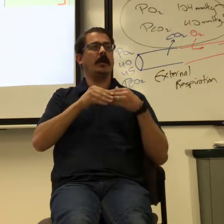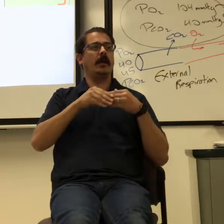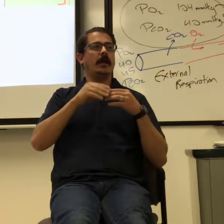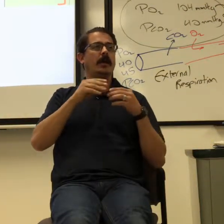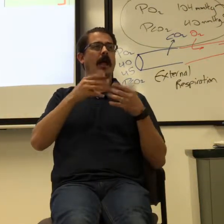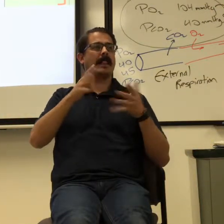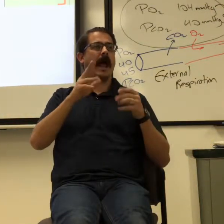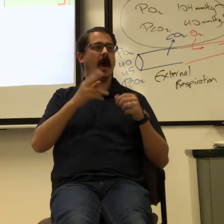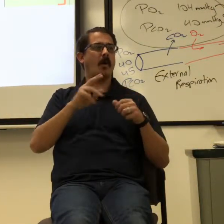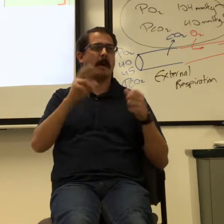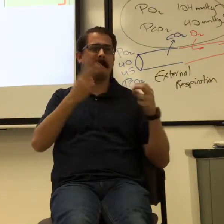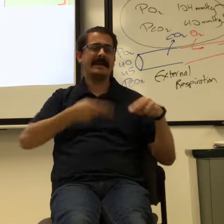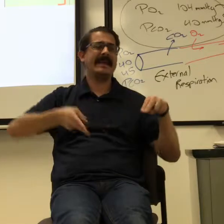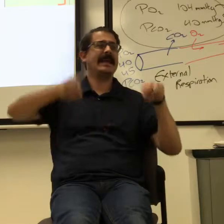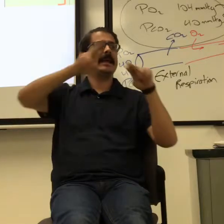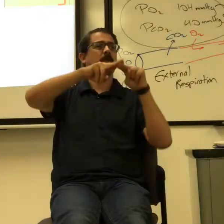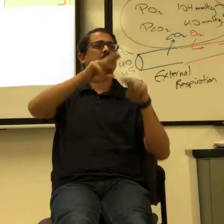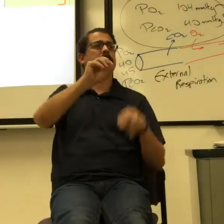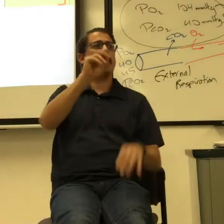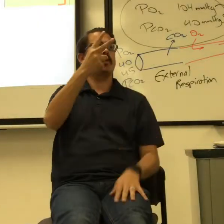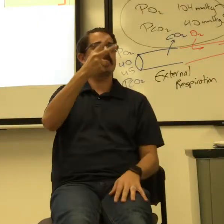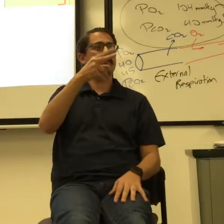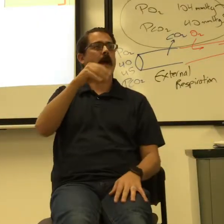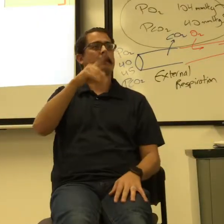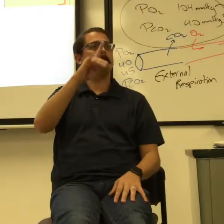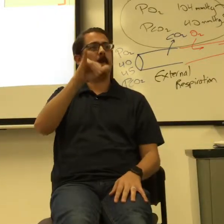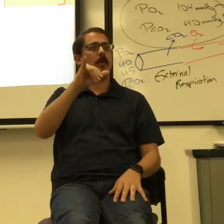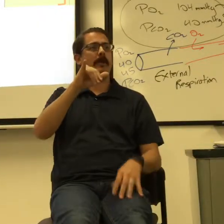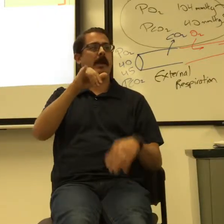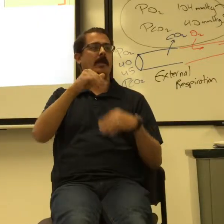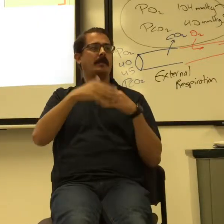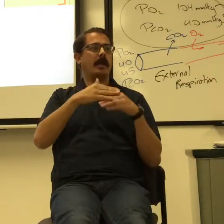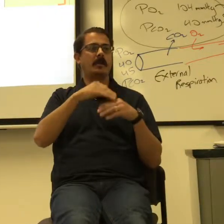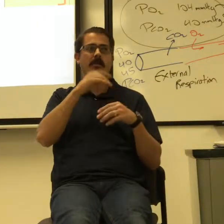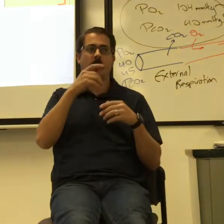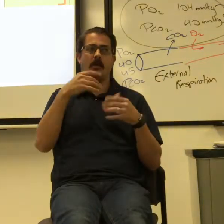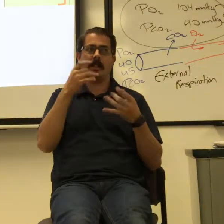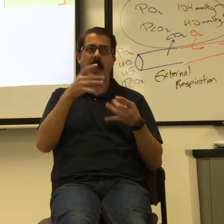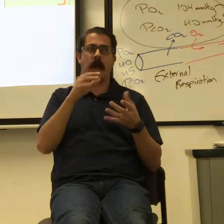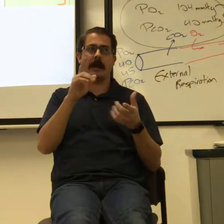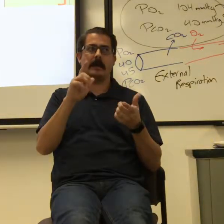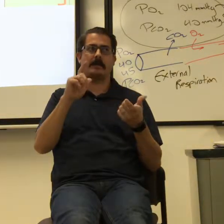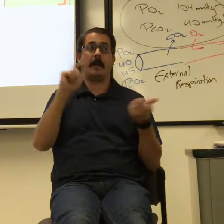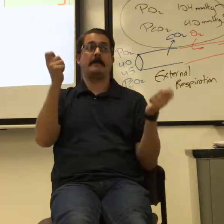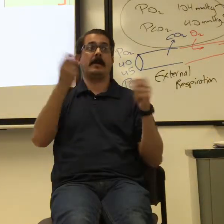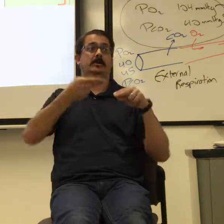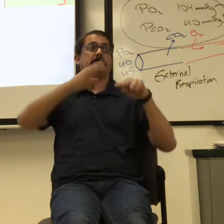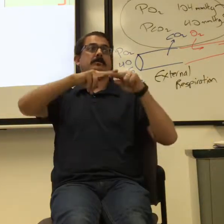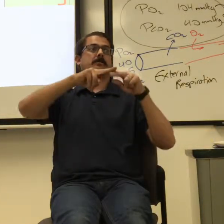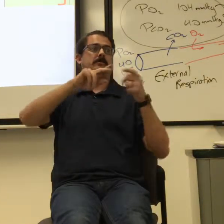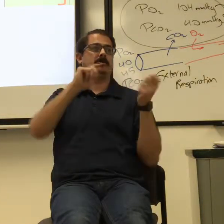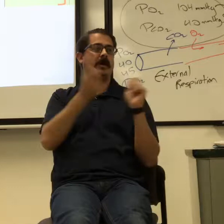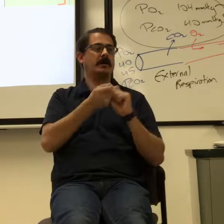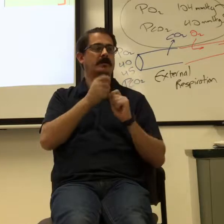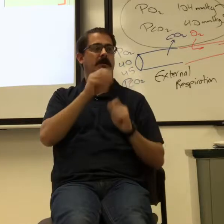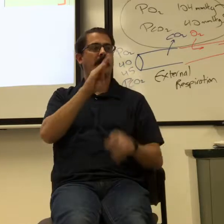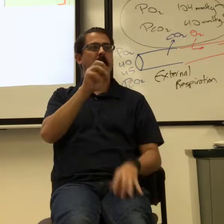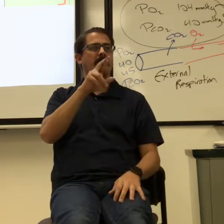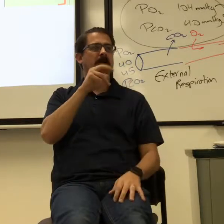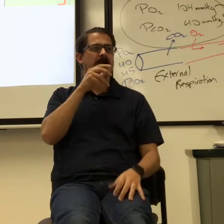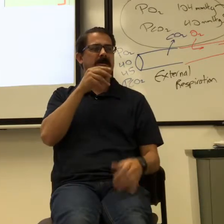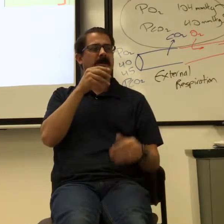increase in O2 and pulmonary blood. But we don't like that. We don't like big changes. A buffer doesn't prevent change. It just minimizes the